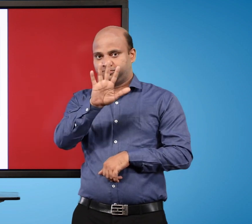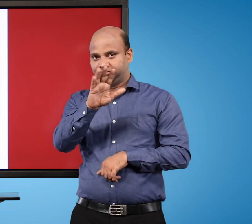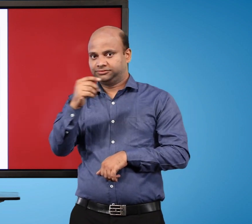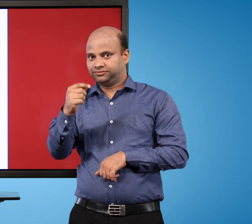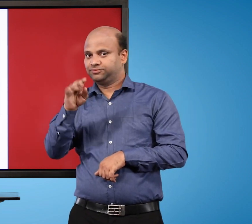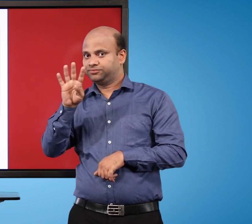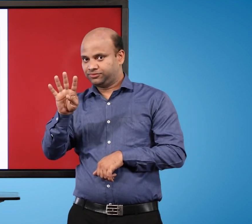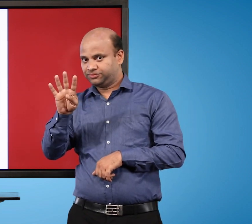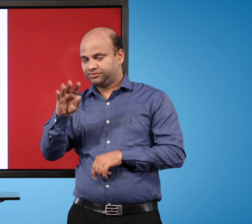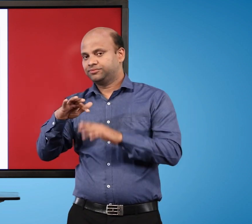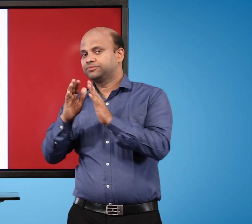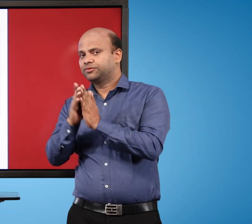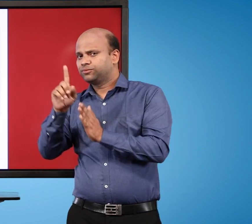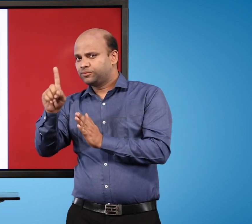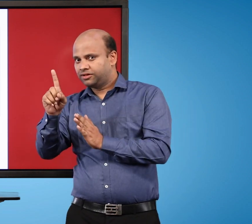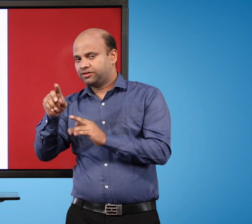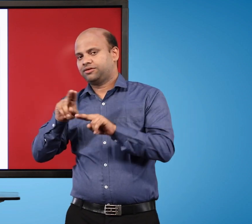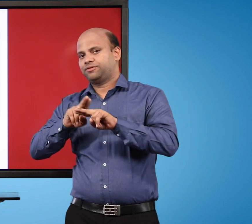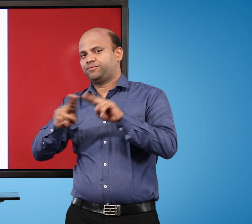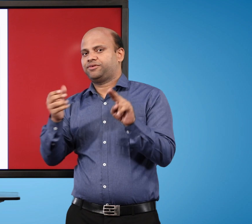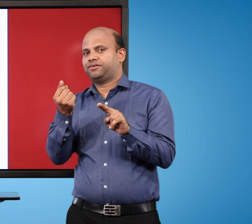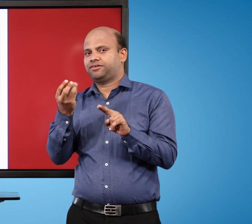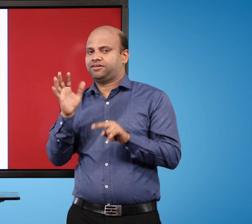5 minus 4 is equal to 1, a whole number.